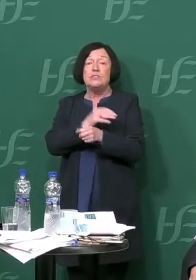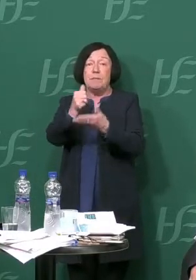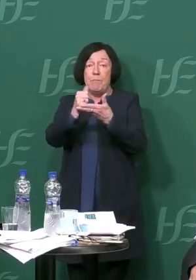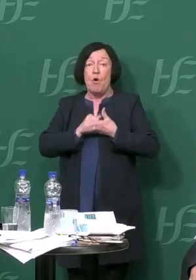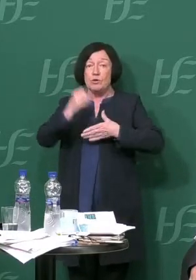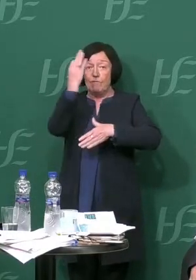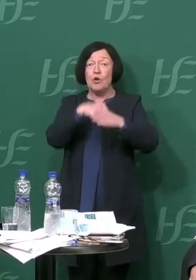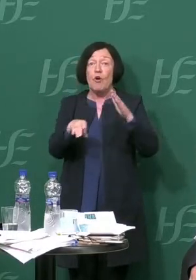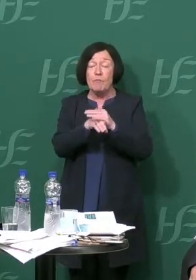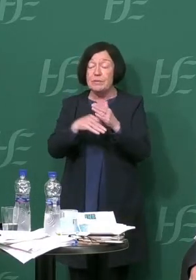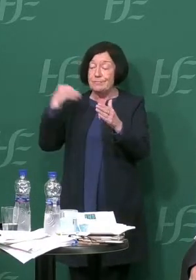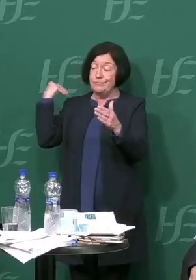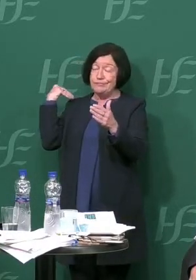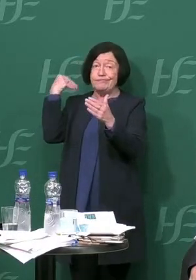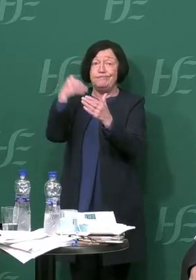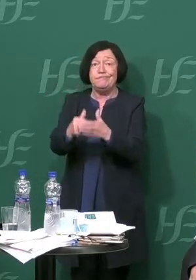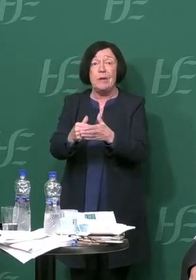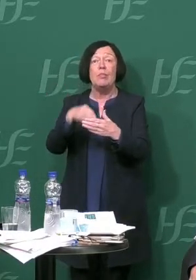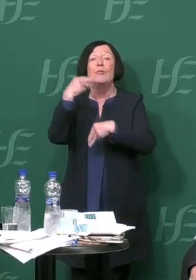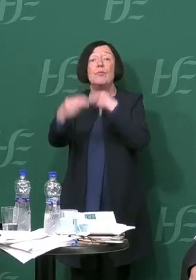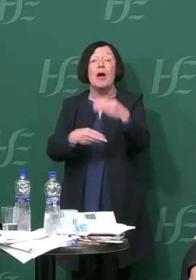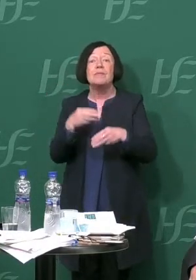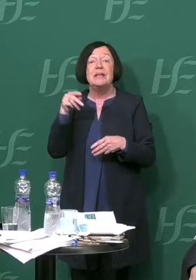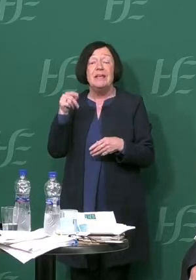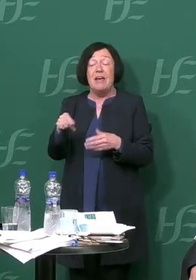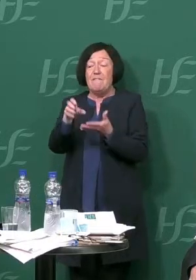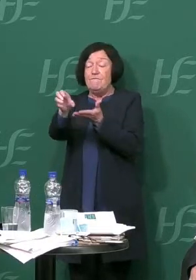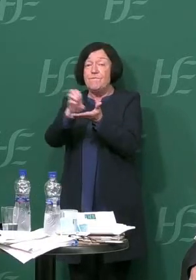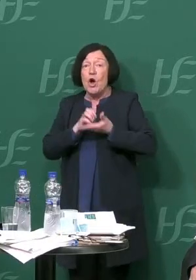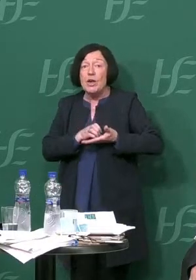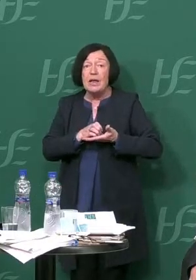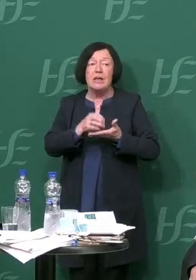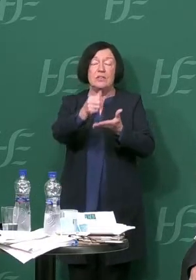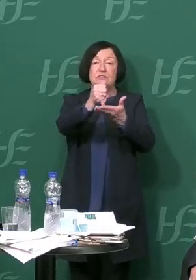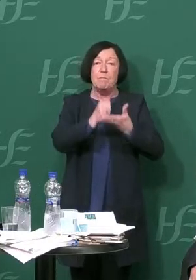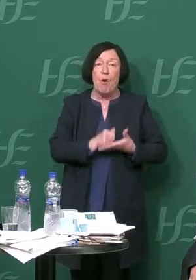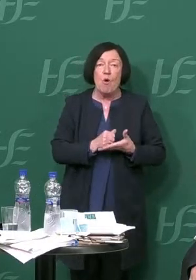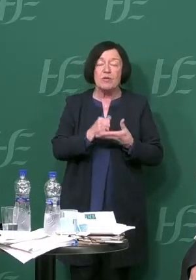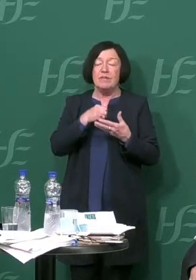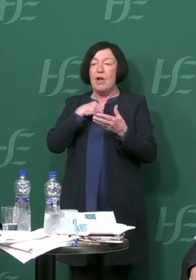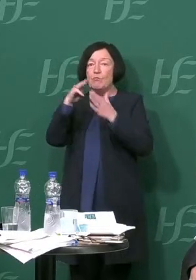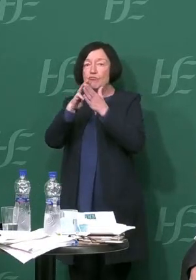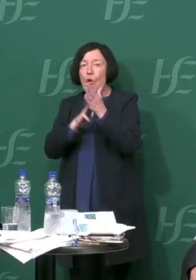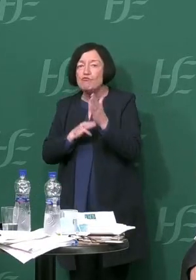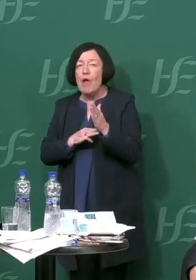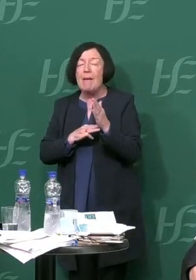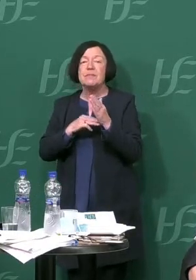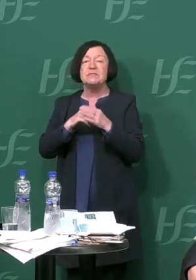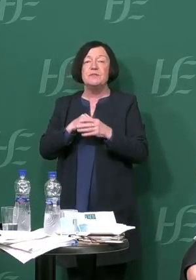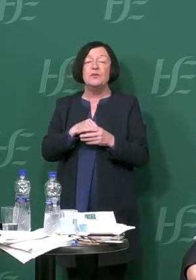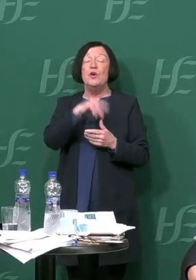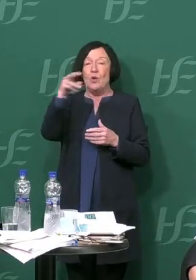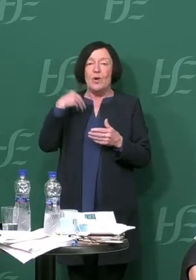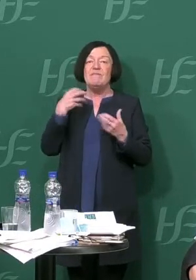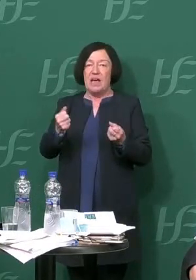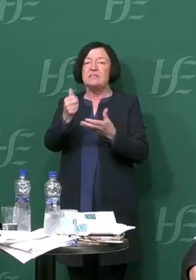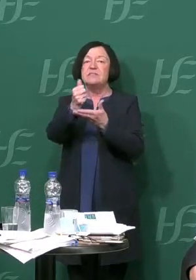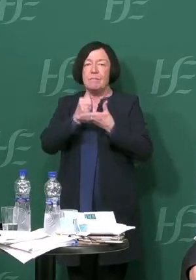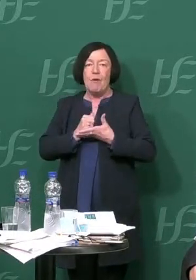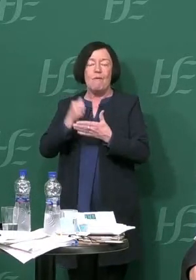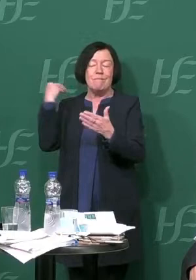government throughout this process, and that goes in terms of funding or support for execution of programmes. So we've had support